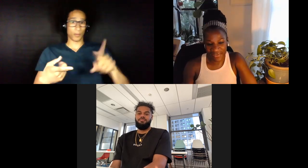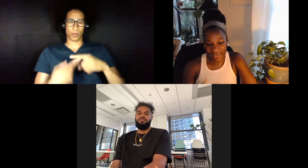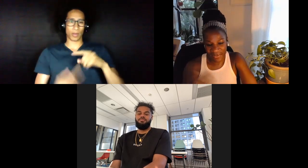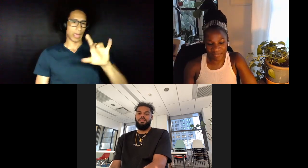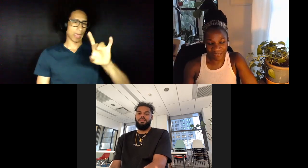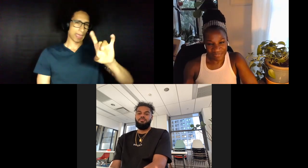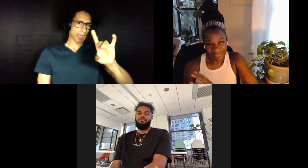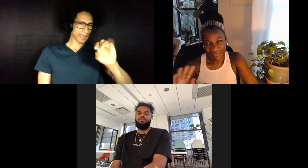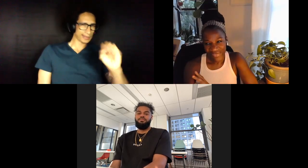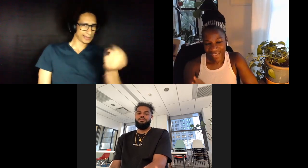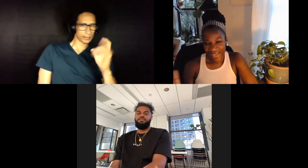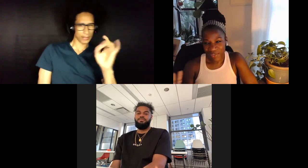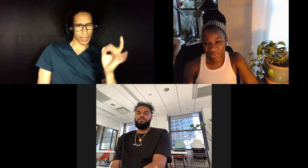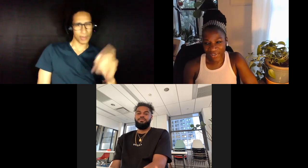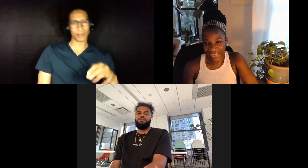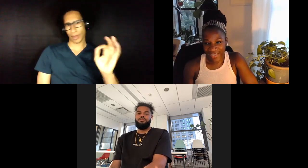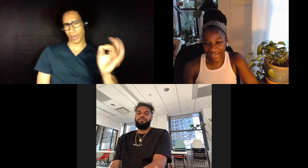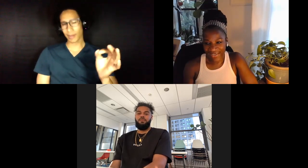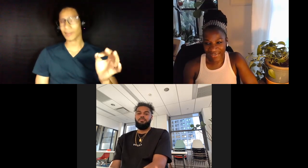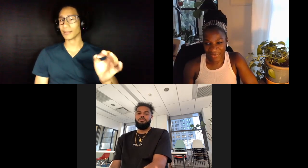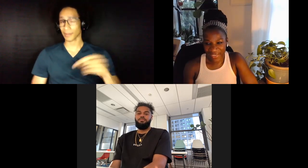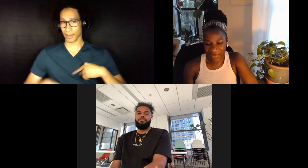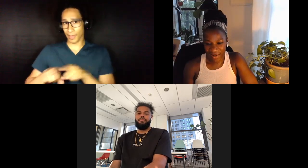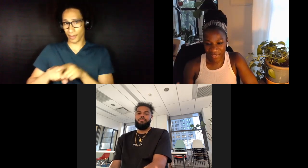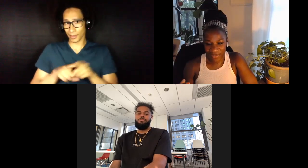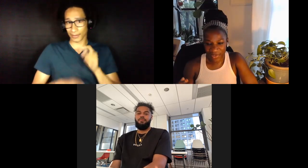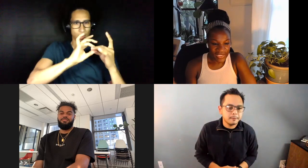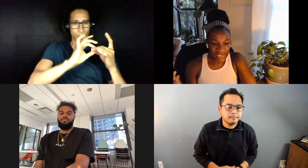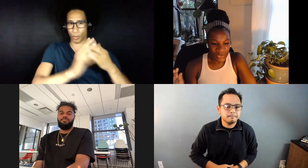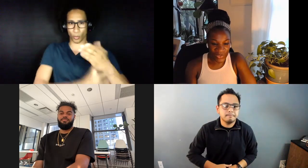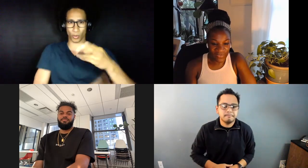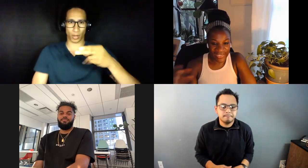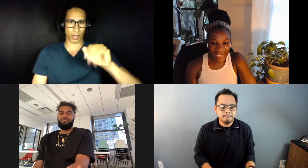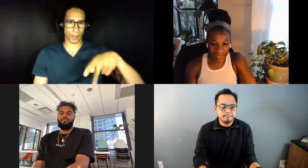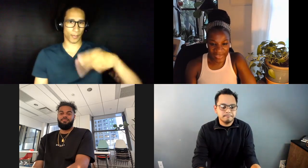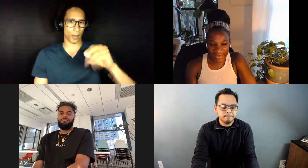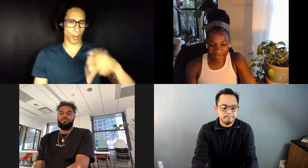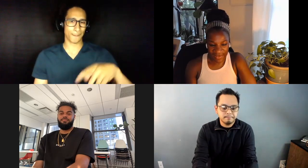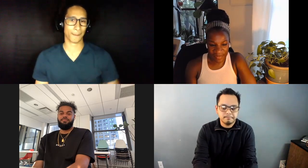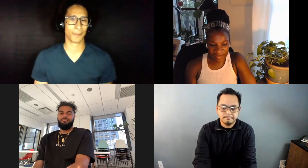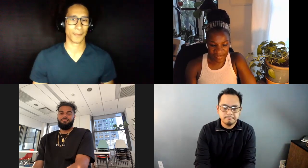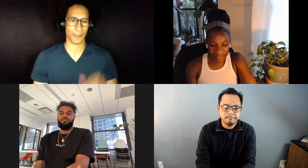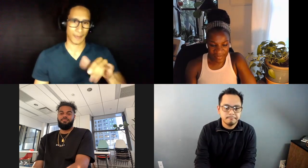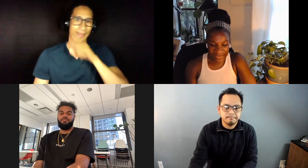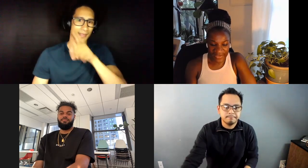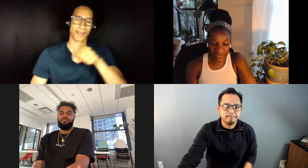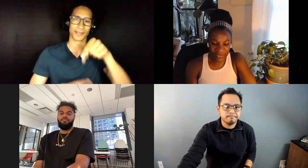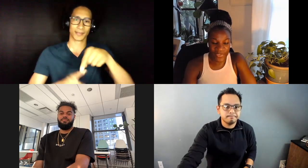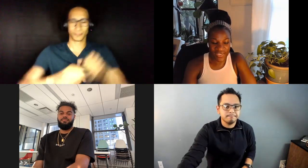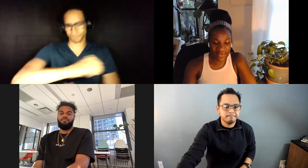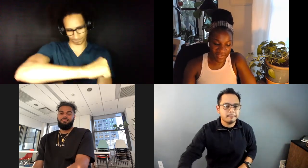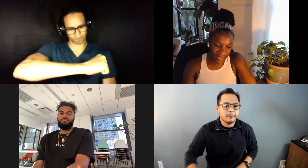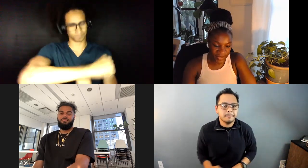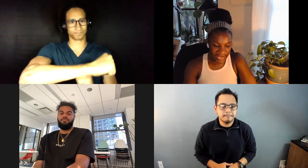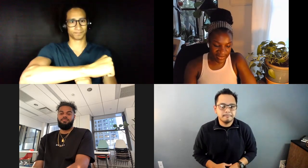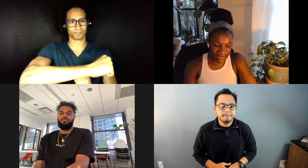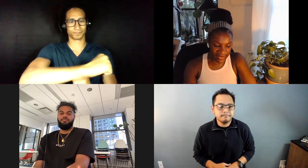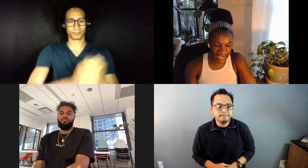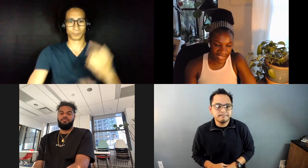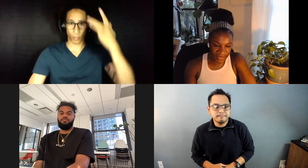I was at a Bengali deli in Astoria, Queens, and my sister was with me, and there was a bunch of cassette